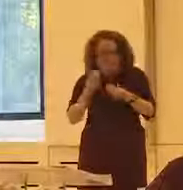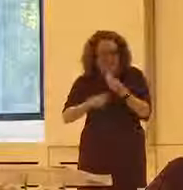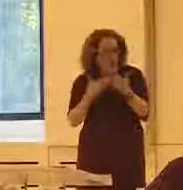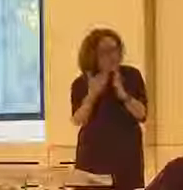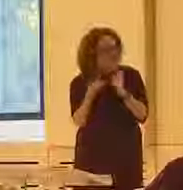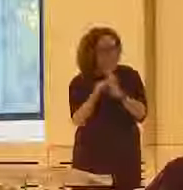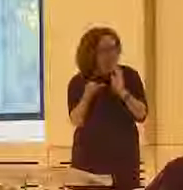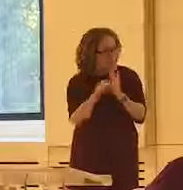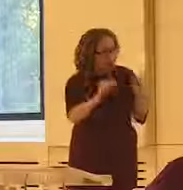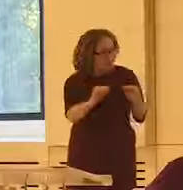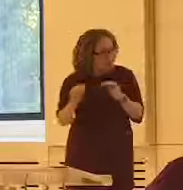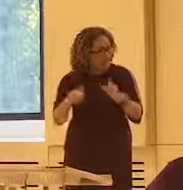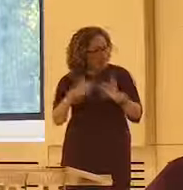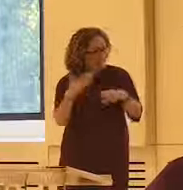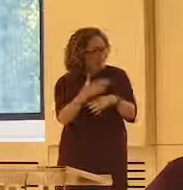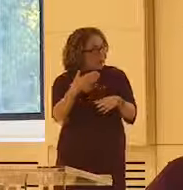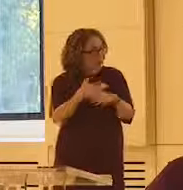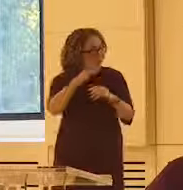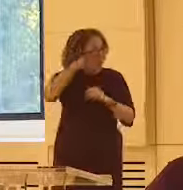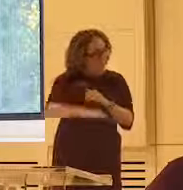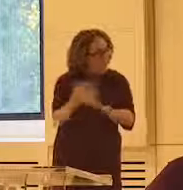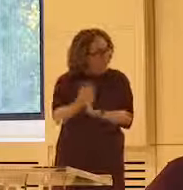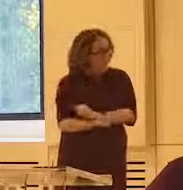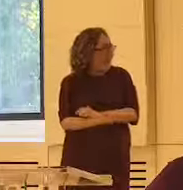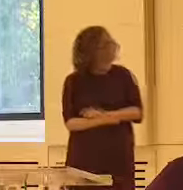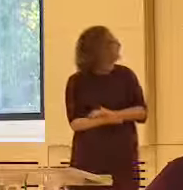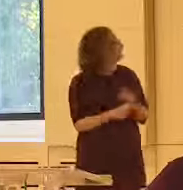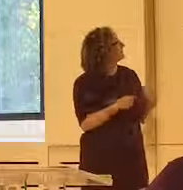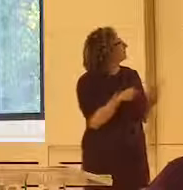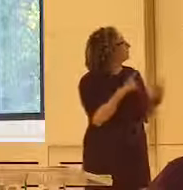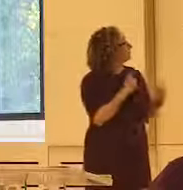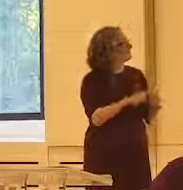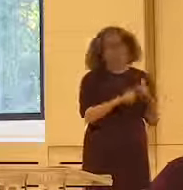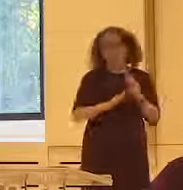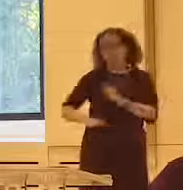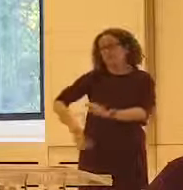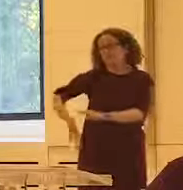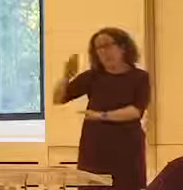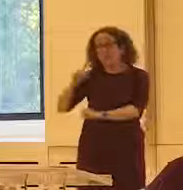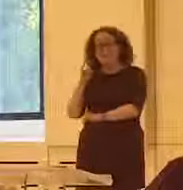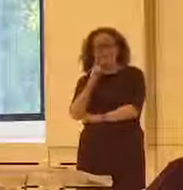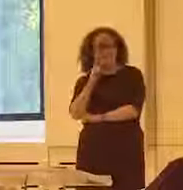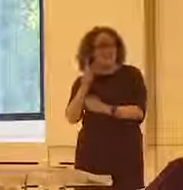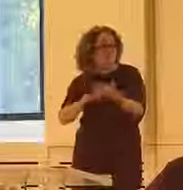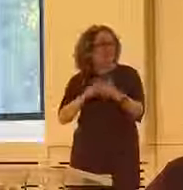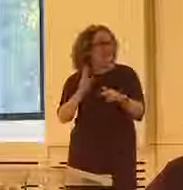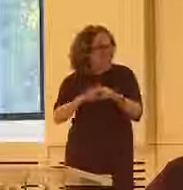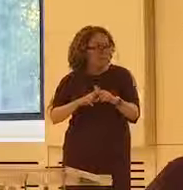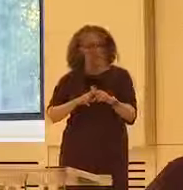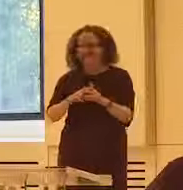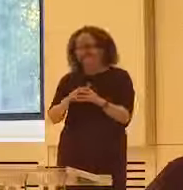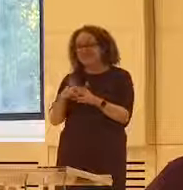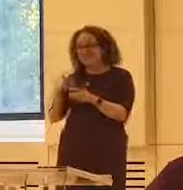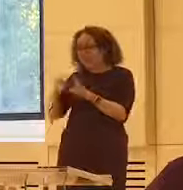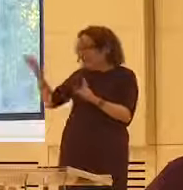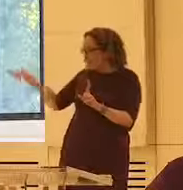have to find help. So I said there's an impact from education and lack of employment and